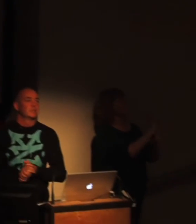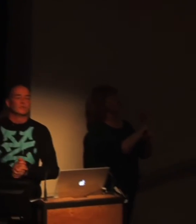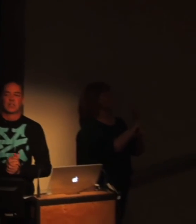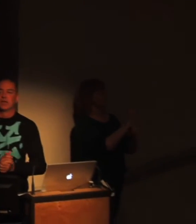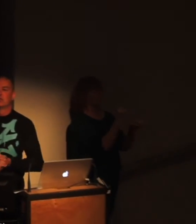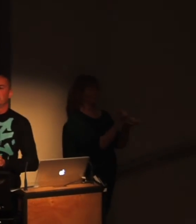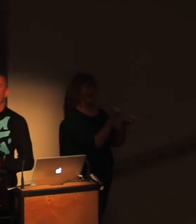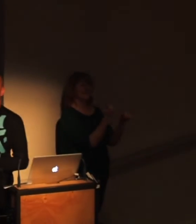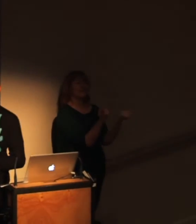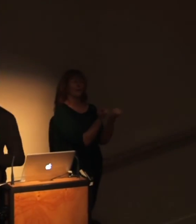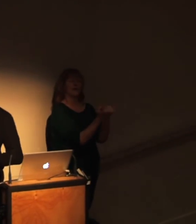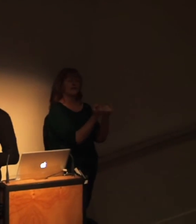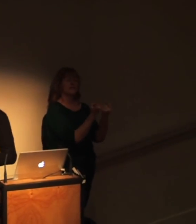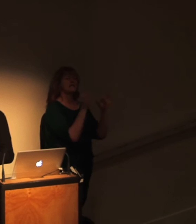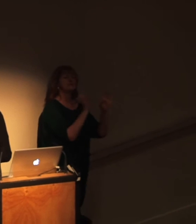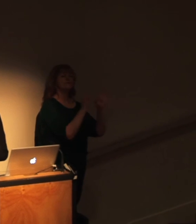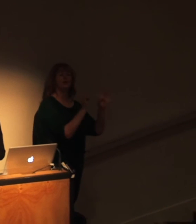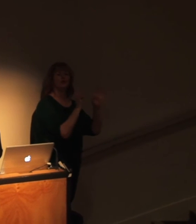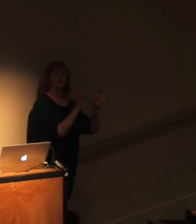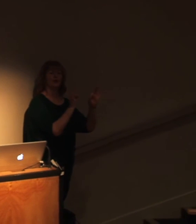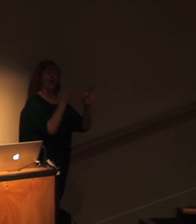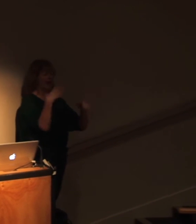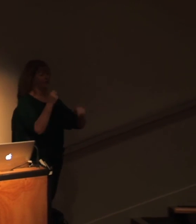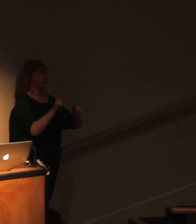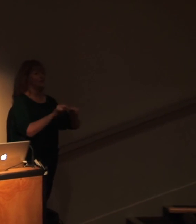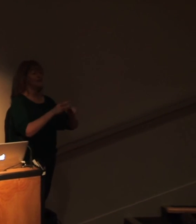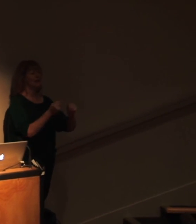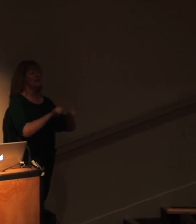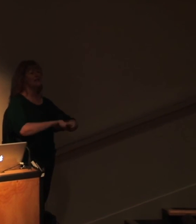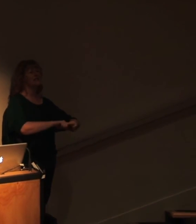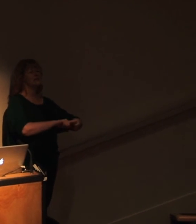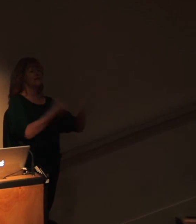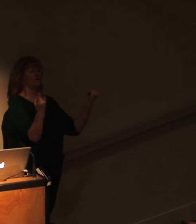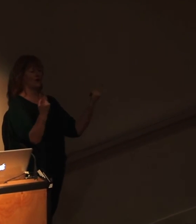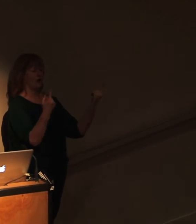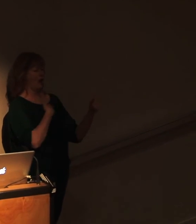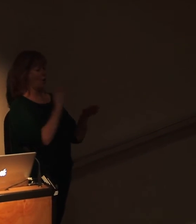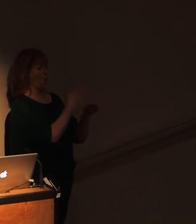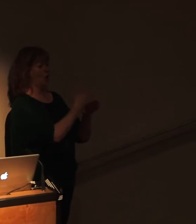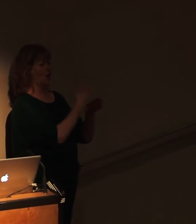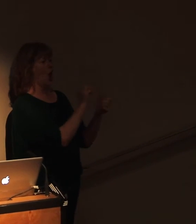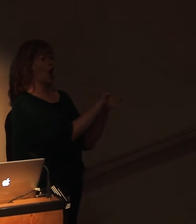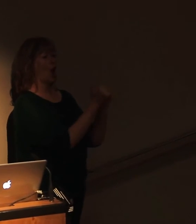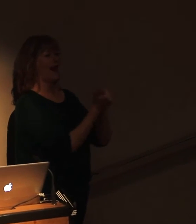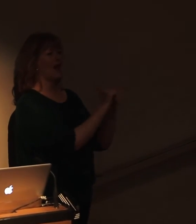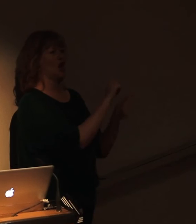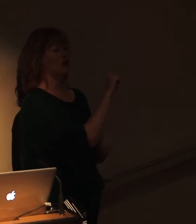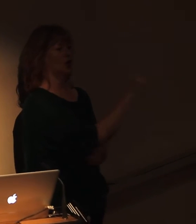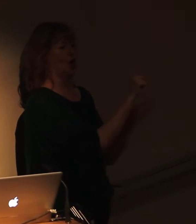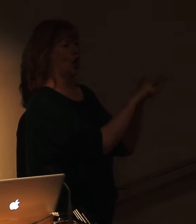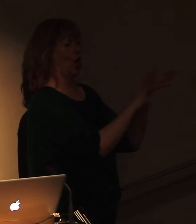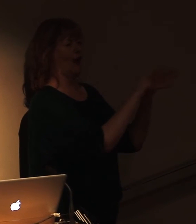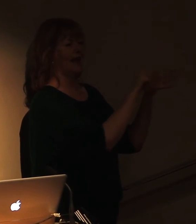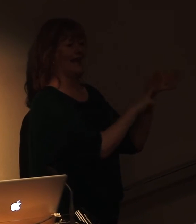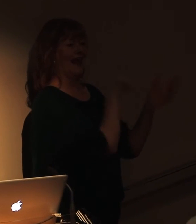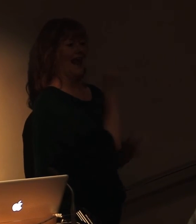make something that was going to be a little bit unique, we had to do something that was a little bit different. Now I was working with a colleague of mine called Craig Thorburn. At that stage was the curator of